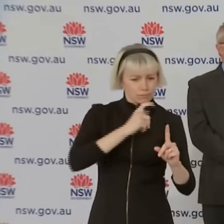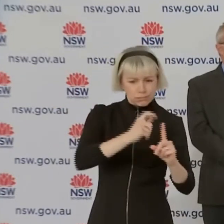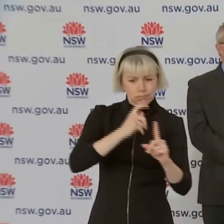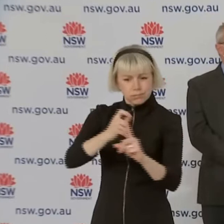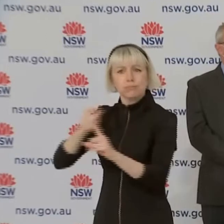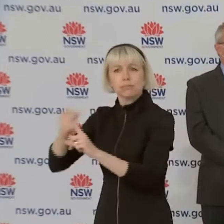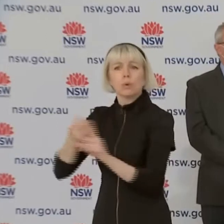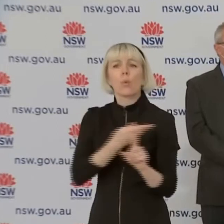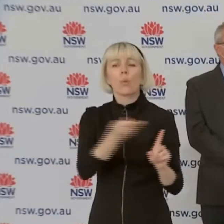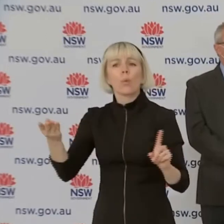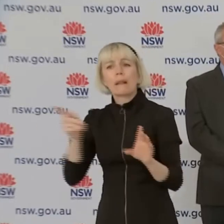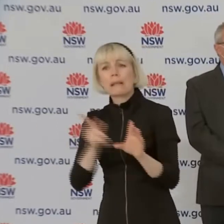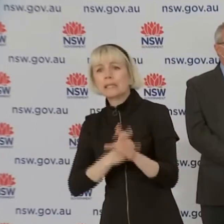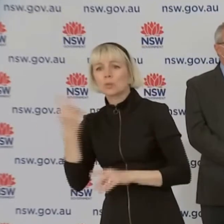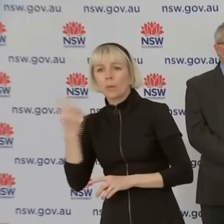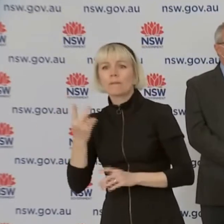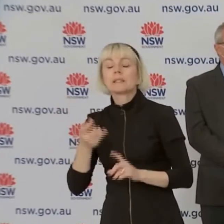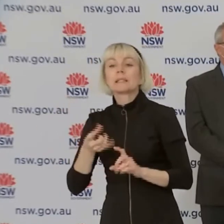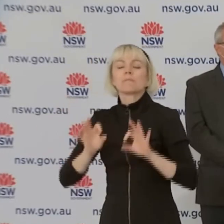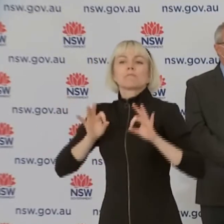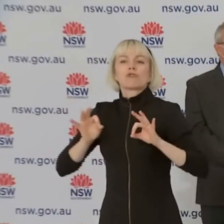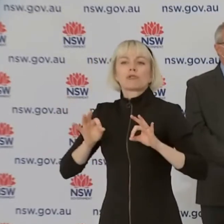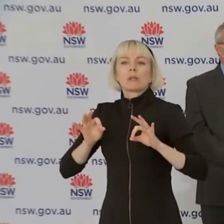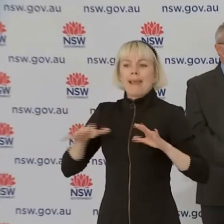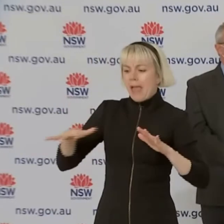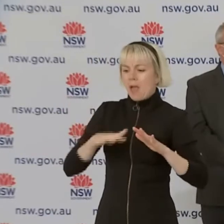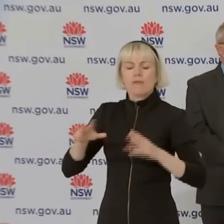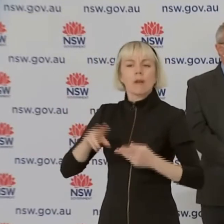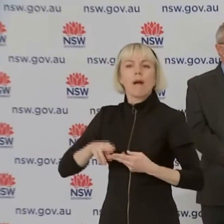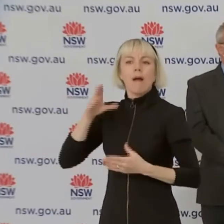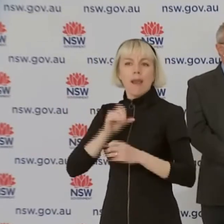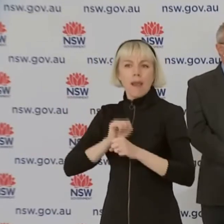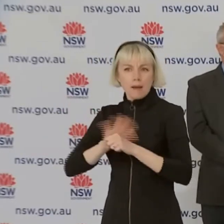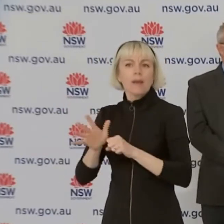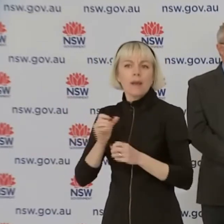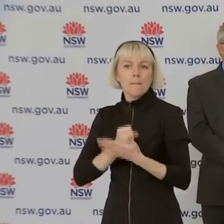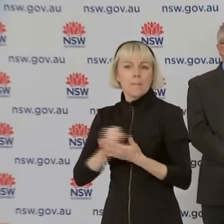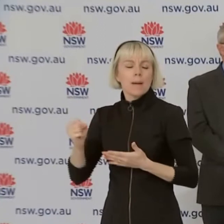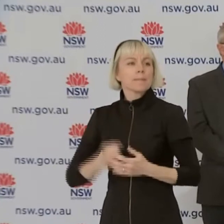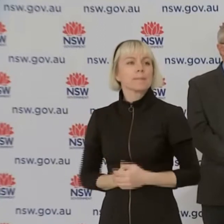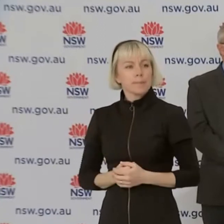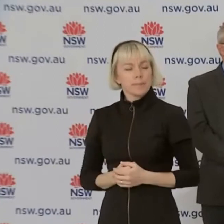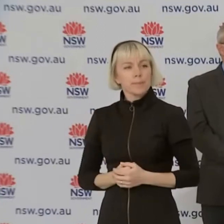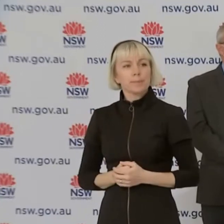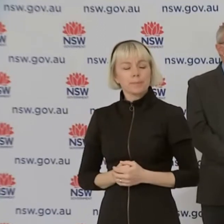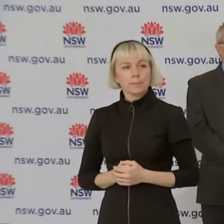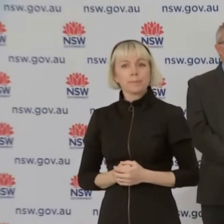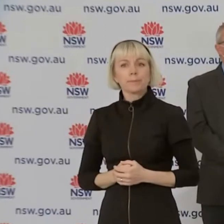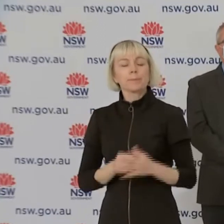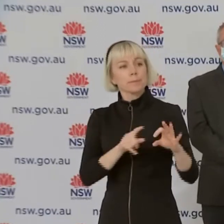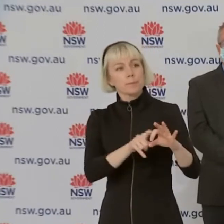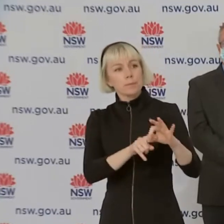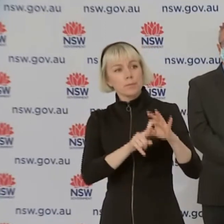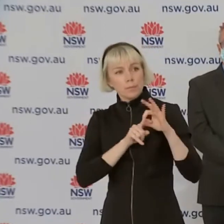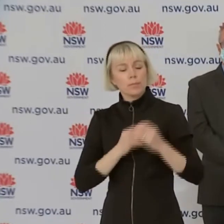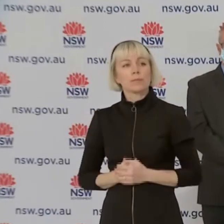no doubt that they'll be able to sit for their exams, get their qualification and move forward. Just on contact